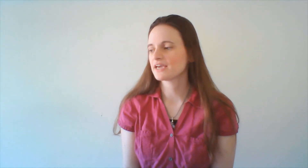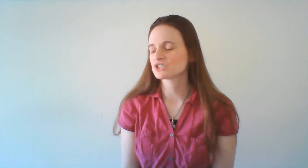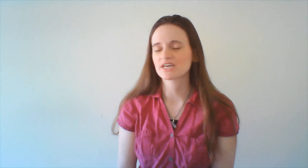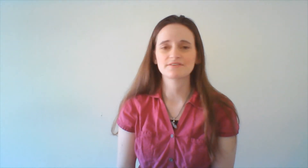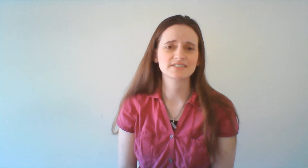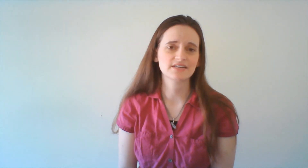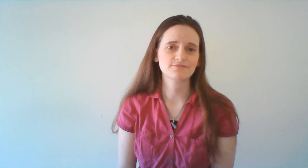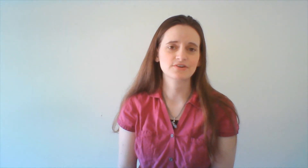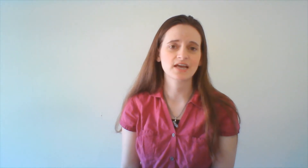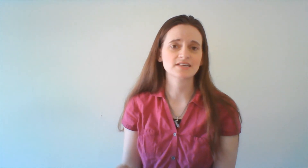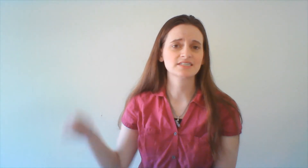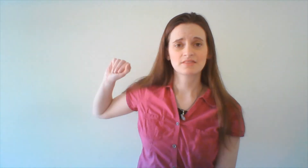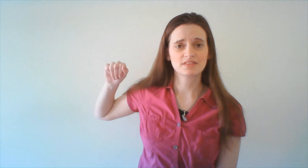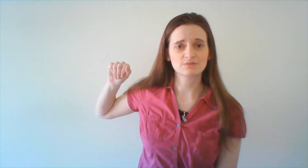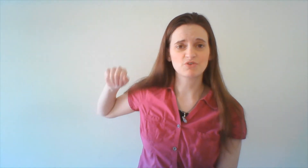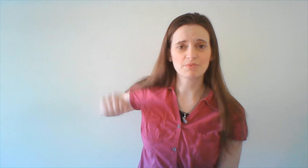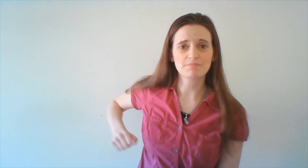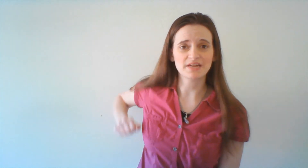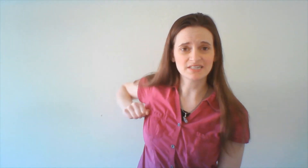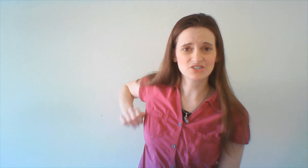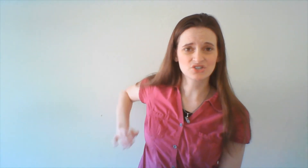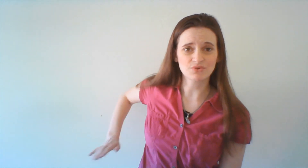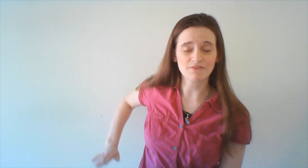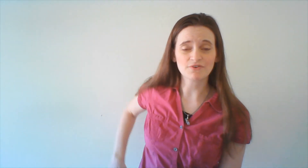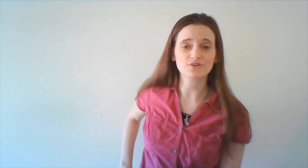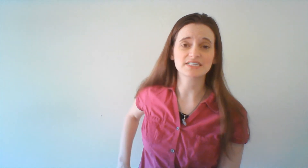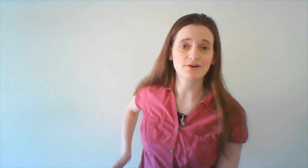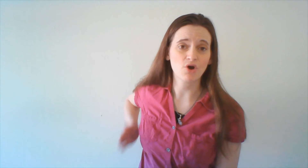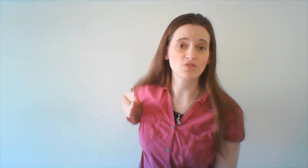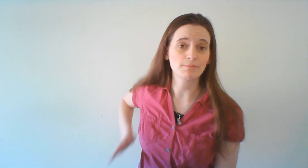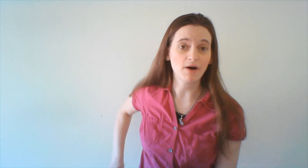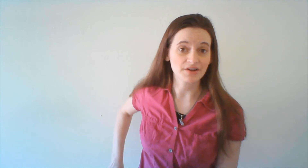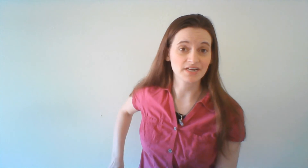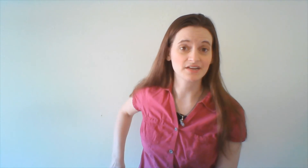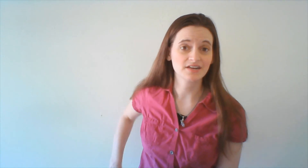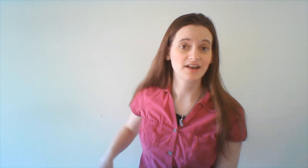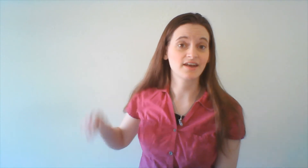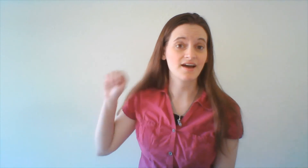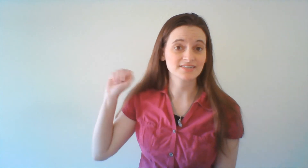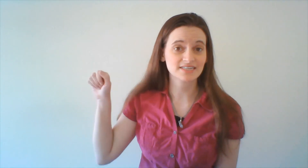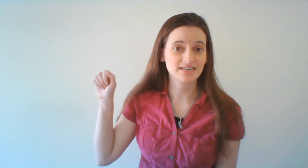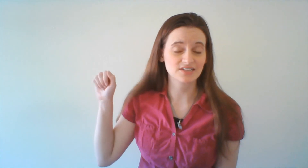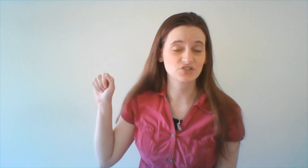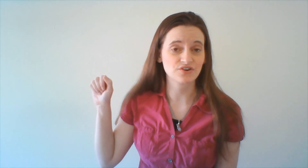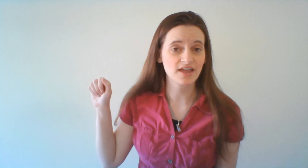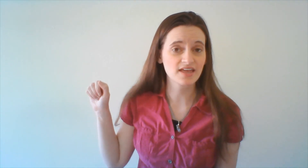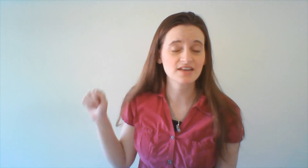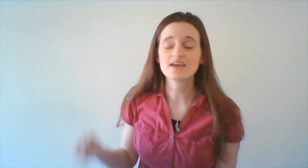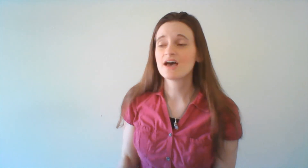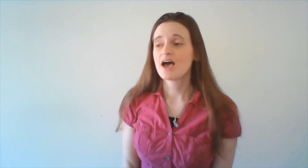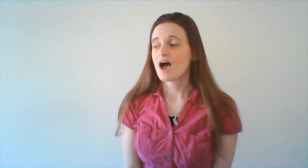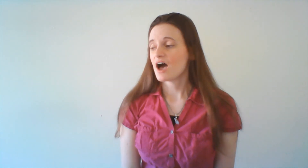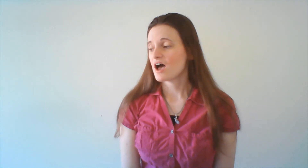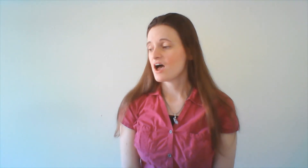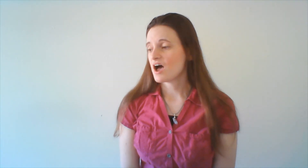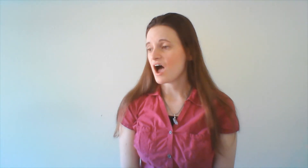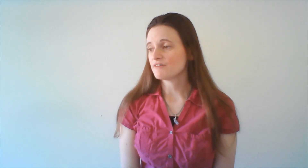Modifications I have seen for yes, this movement, but doing it further down on the body, not next to your head. I've